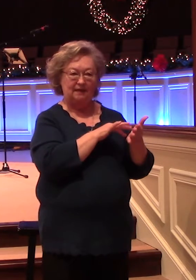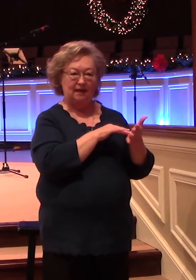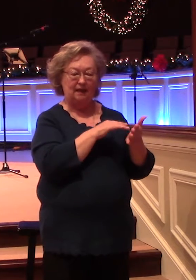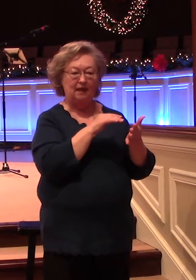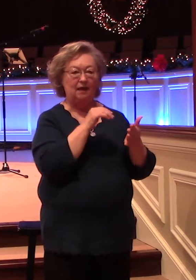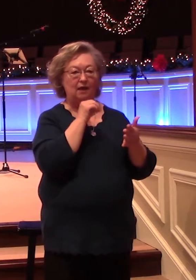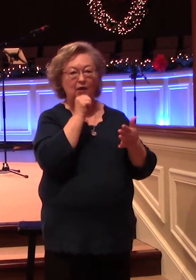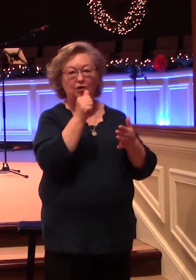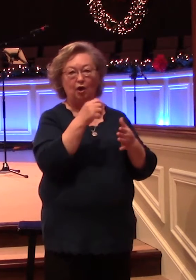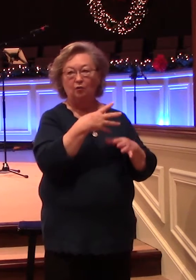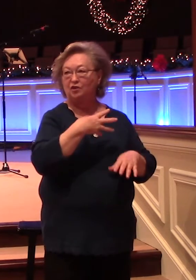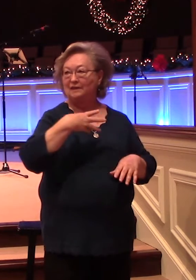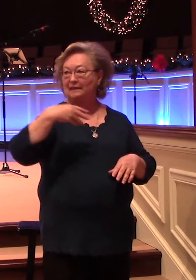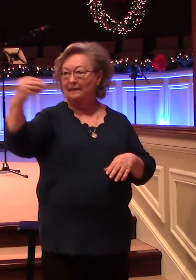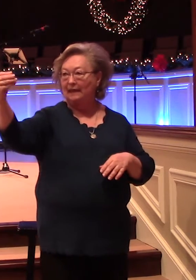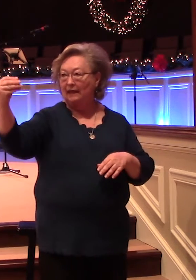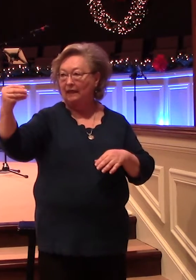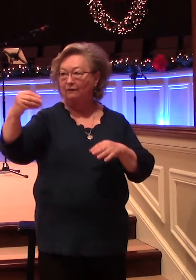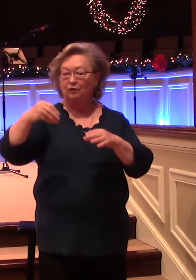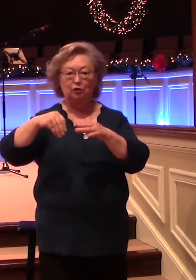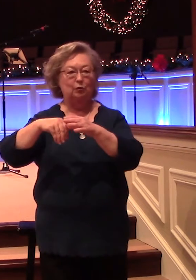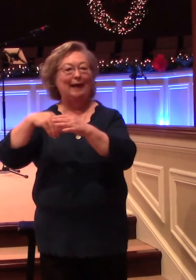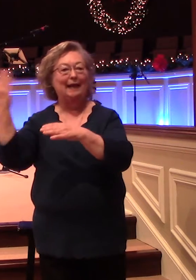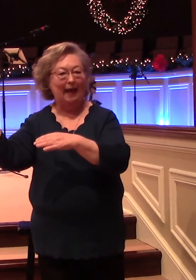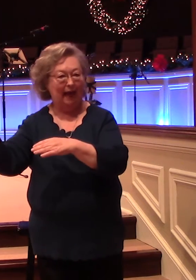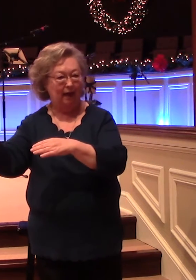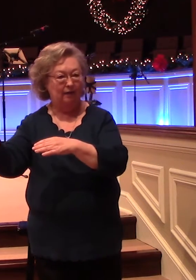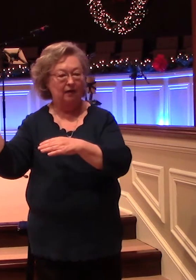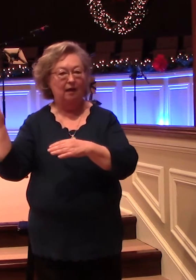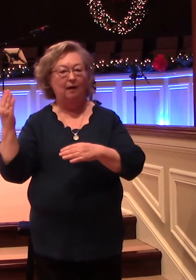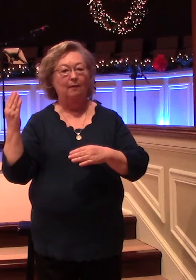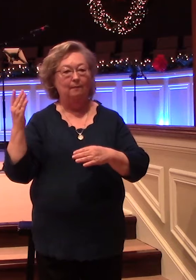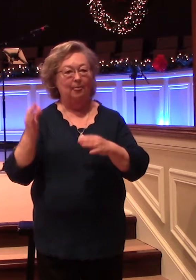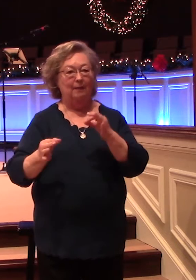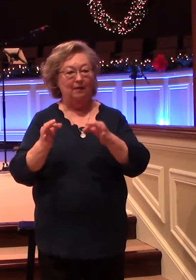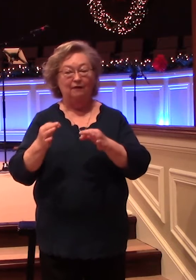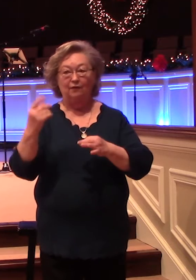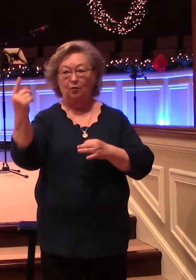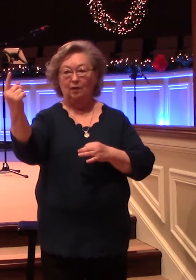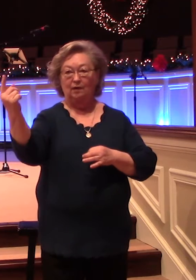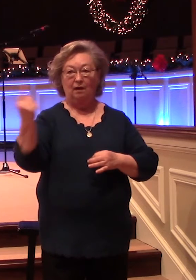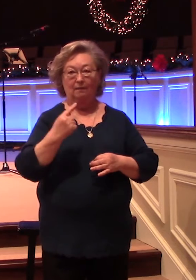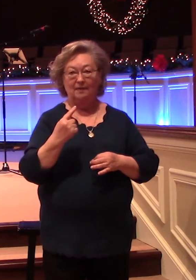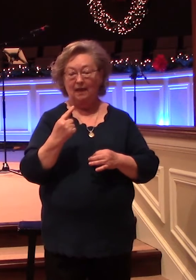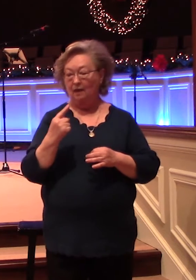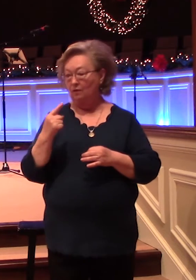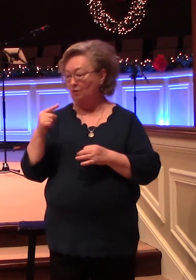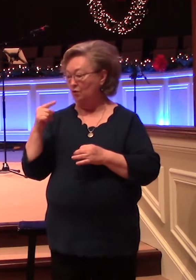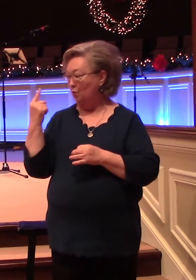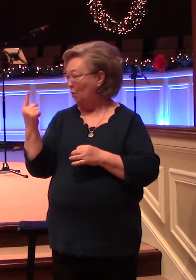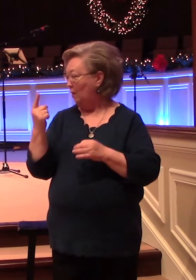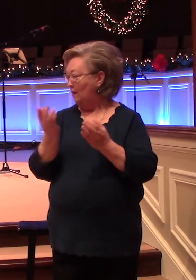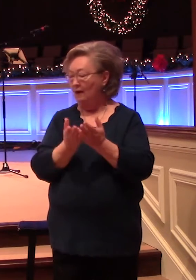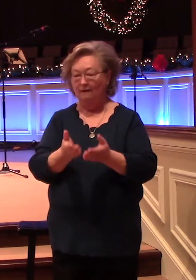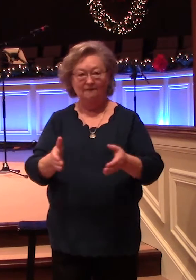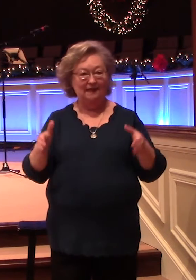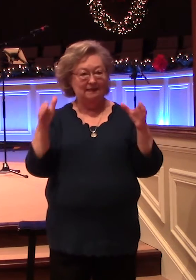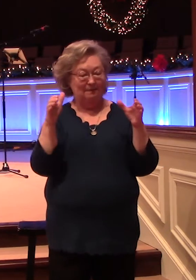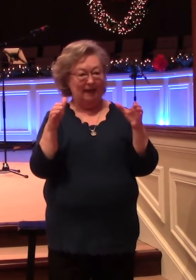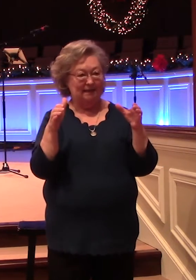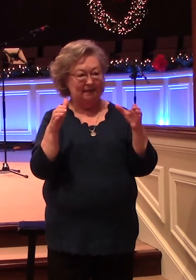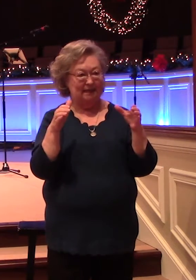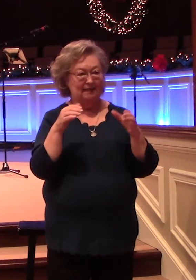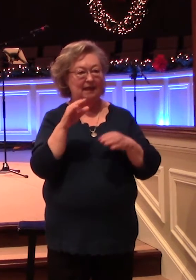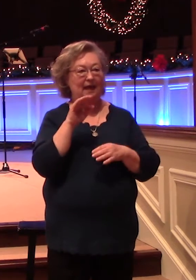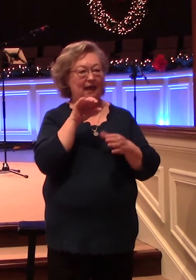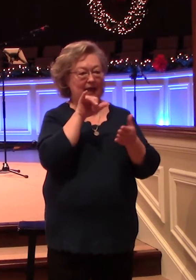led you this morning and you're ready, you can come to one of these baskets, come down the aisle, and then head on to what God calls you to